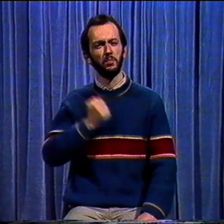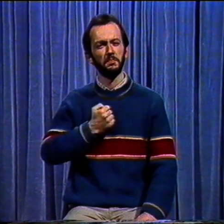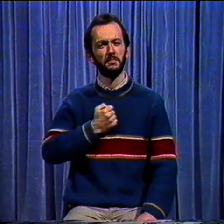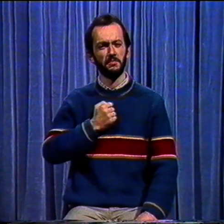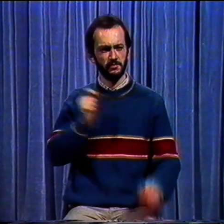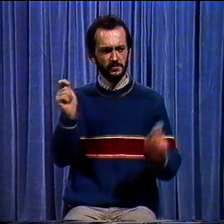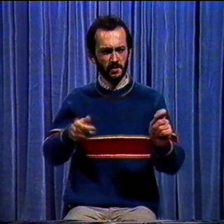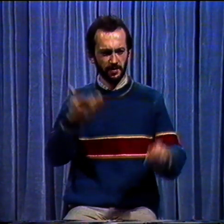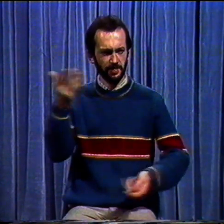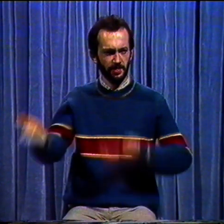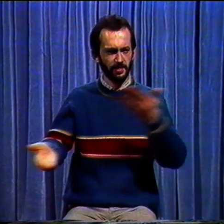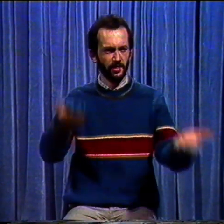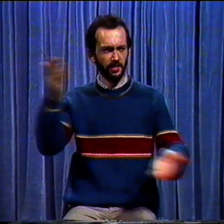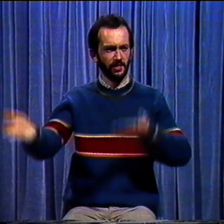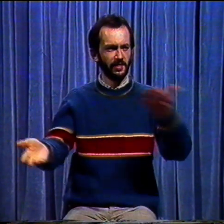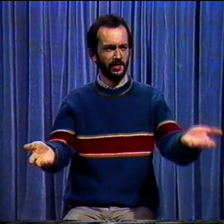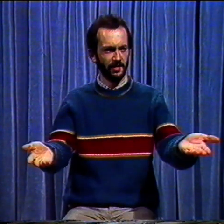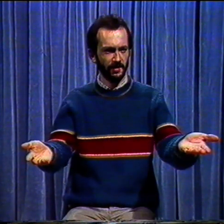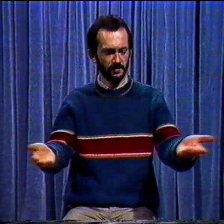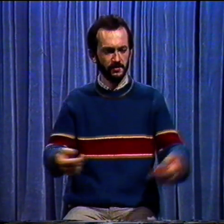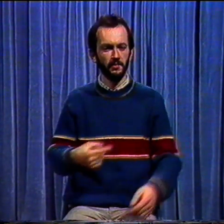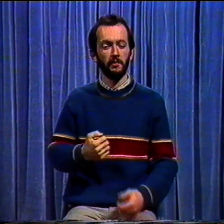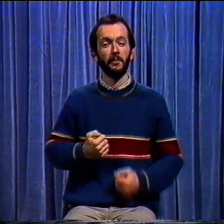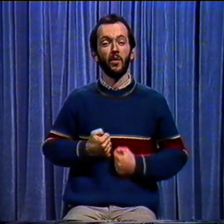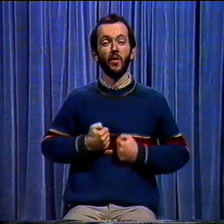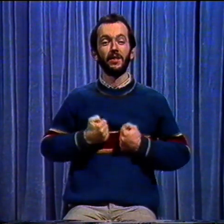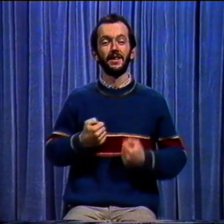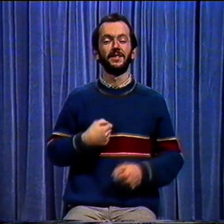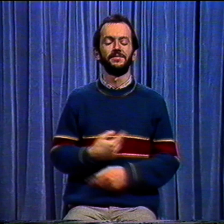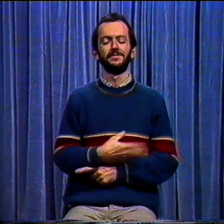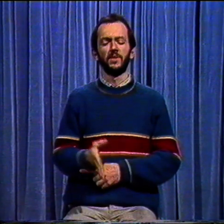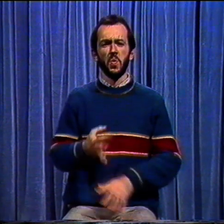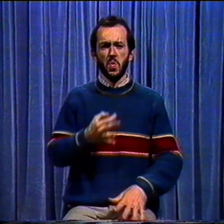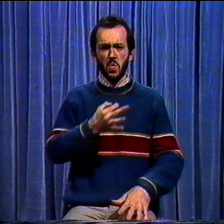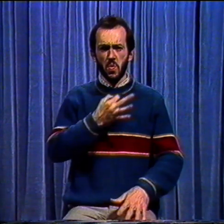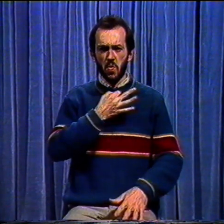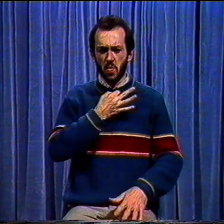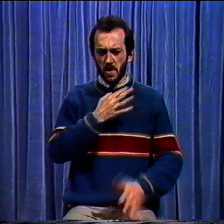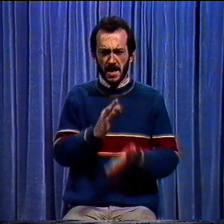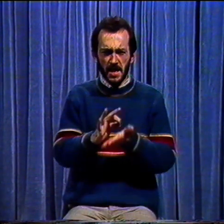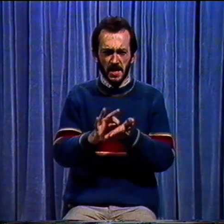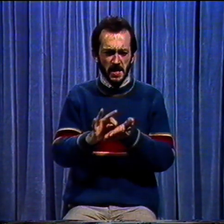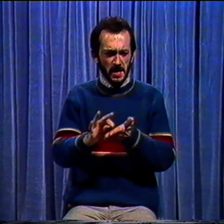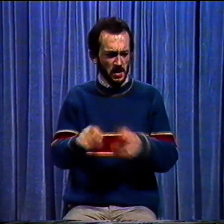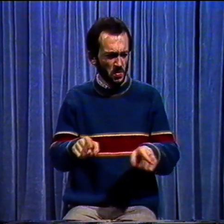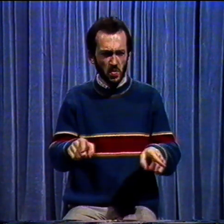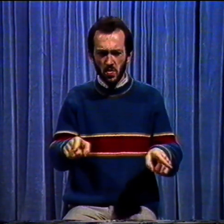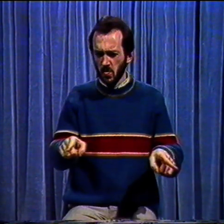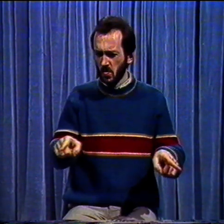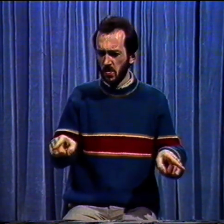My bedroom is terrible, it's very untidy. But in the morning, I opened my door and it was clean and spick